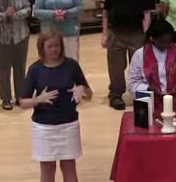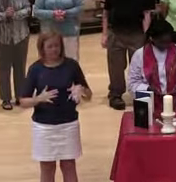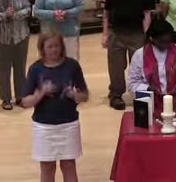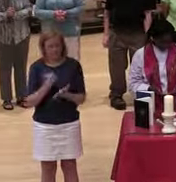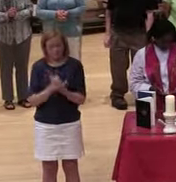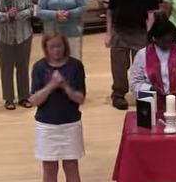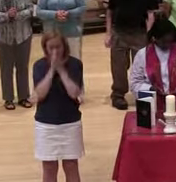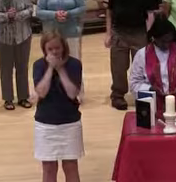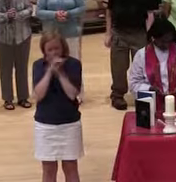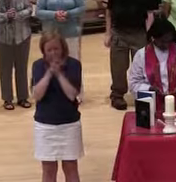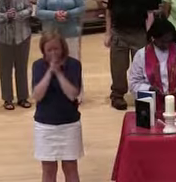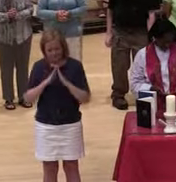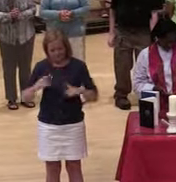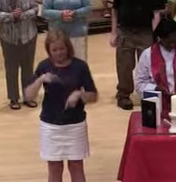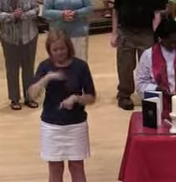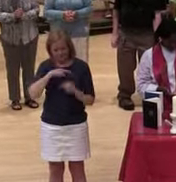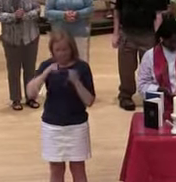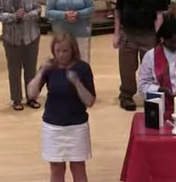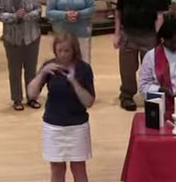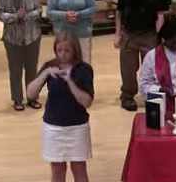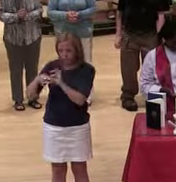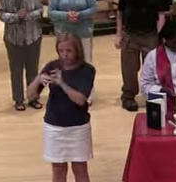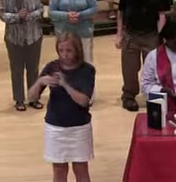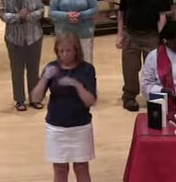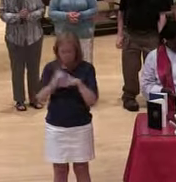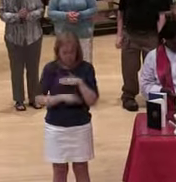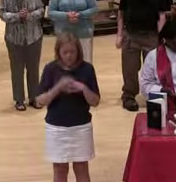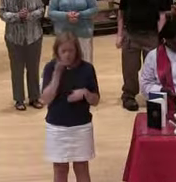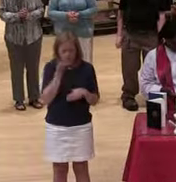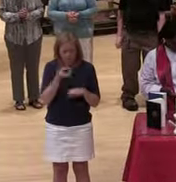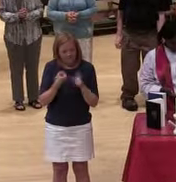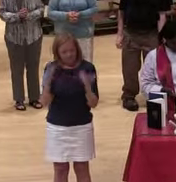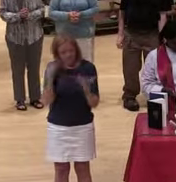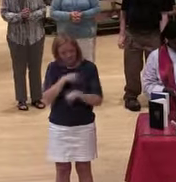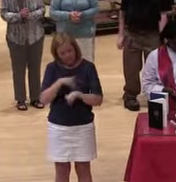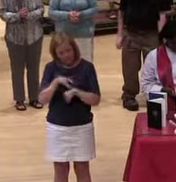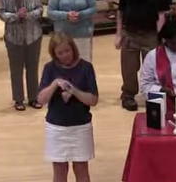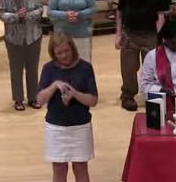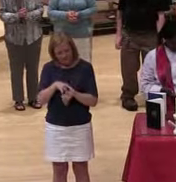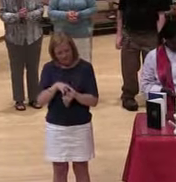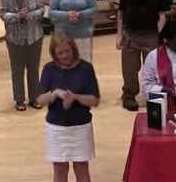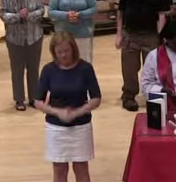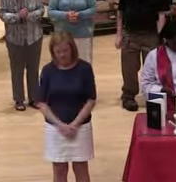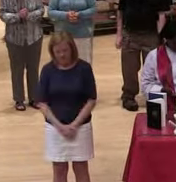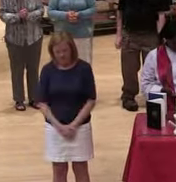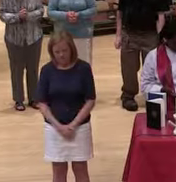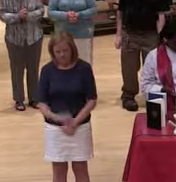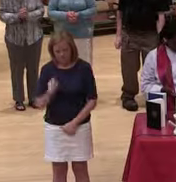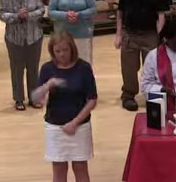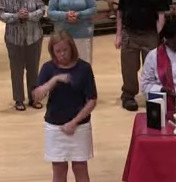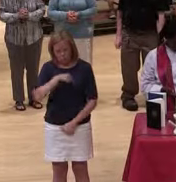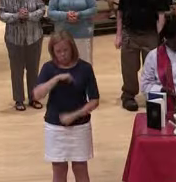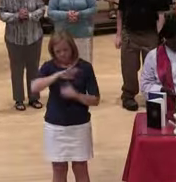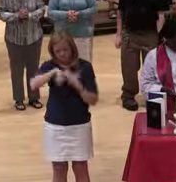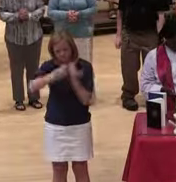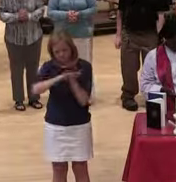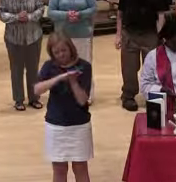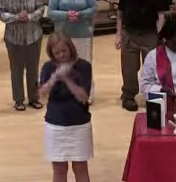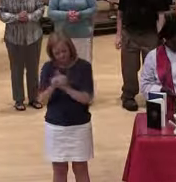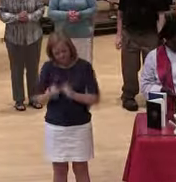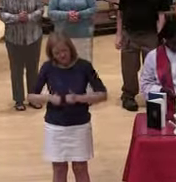you, along with these gifts of bread and wine that come from this beautiful planet. And we all become the living body